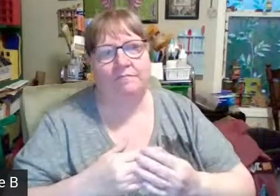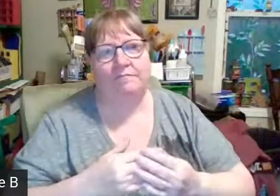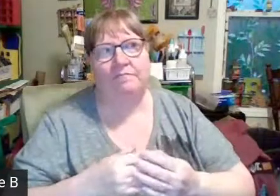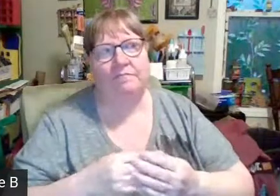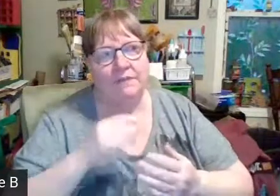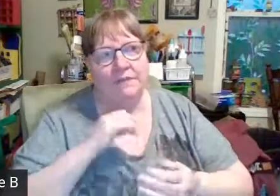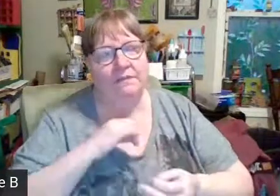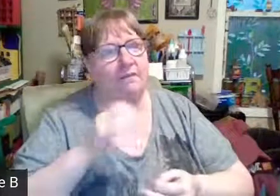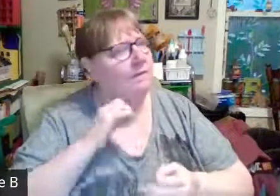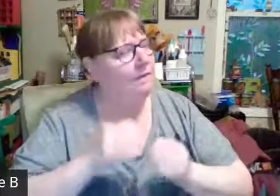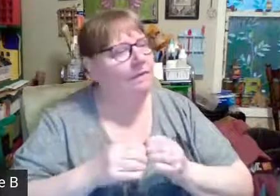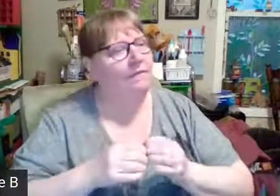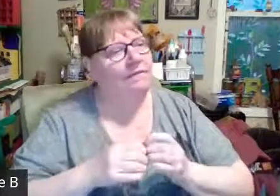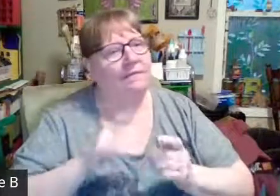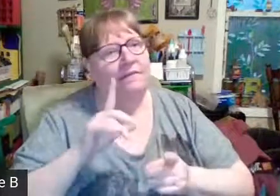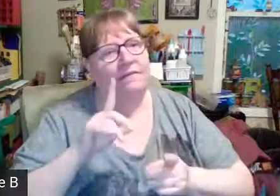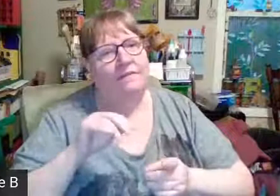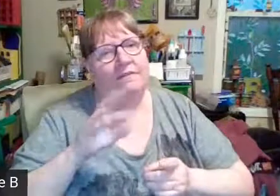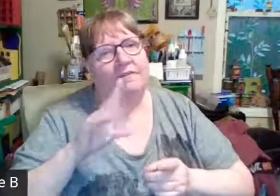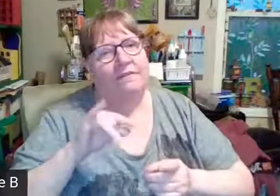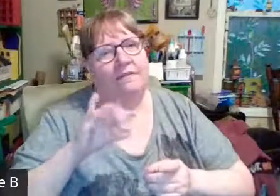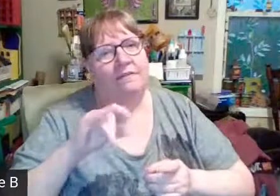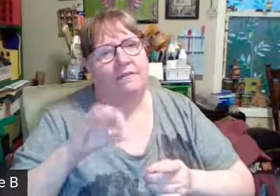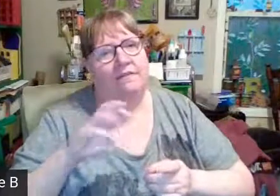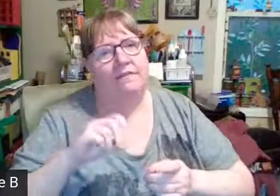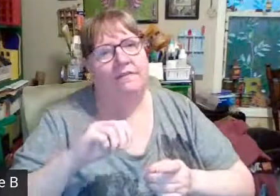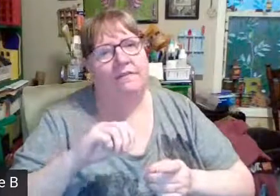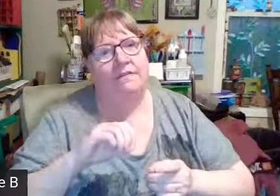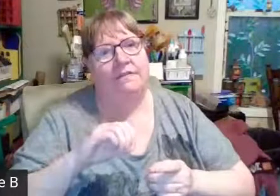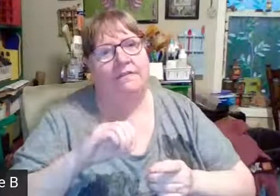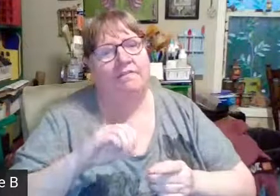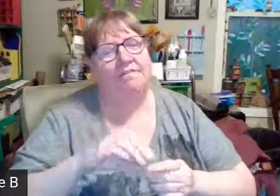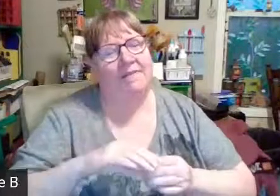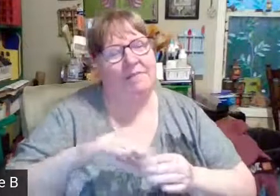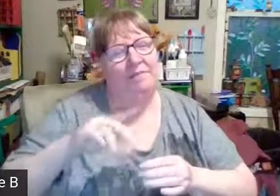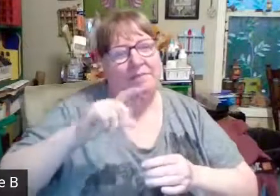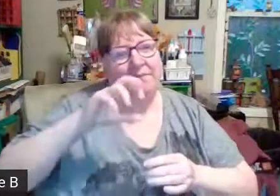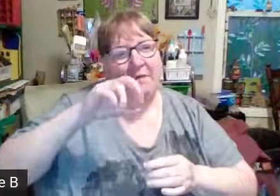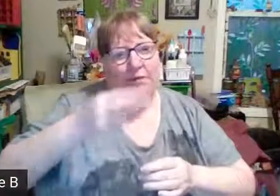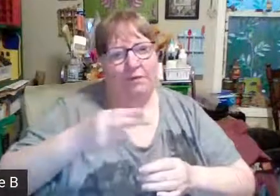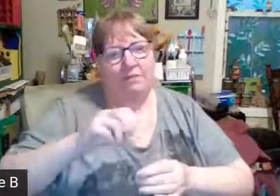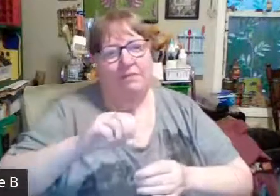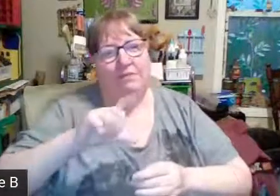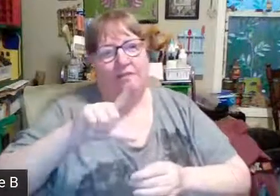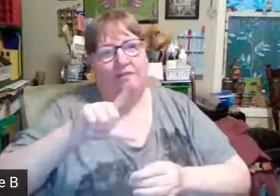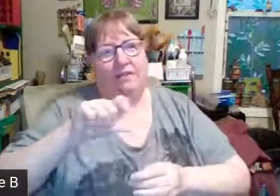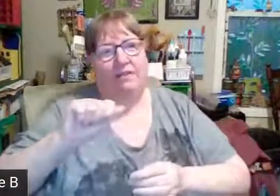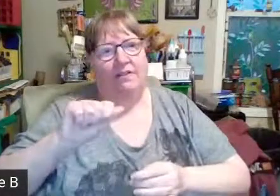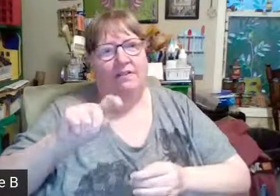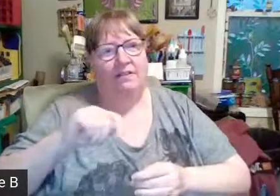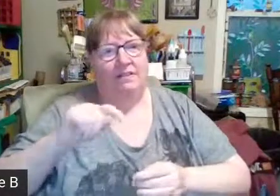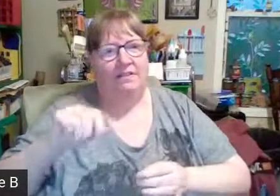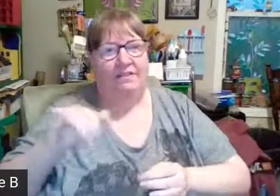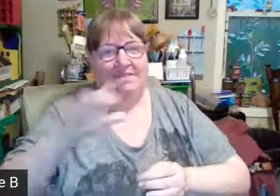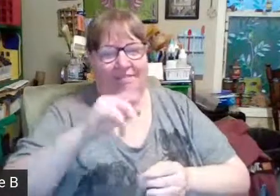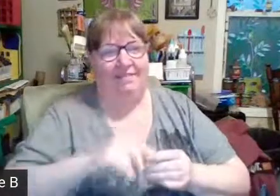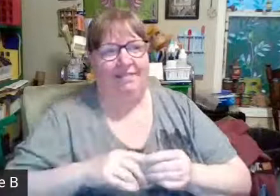Tim Holtz glass craft mat, whatever that thing is called. If somebody puts that and that's on their smile list, and let's pretend that costs